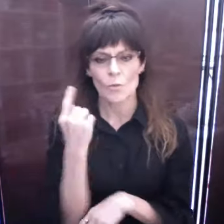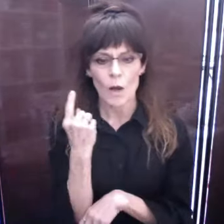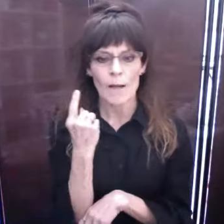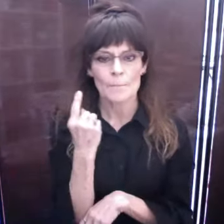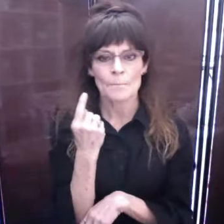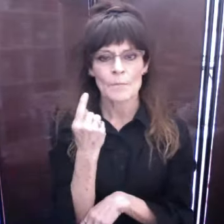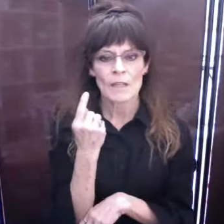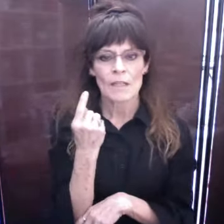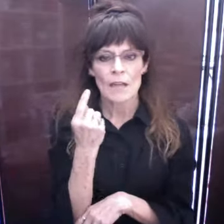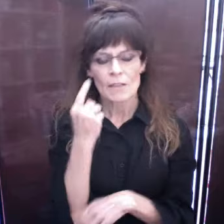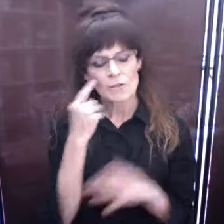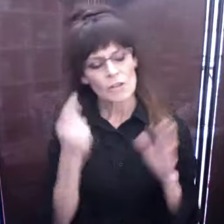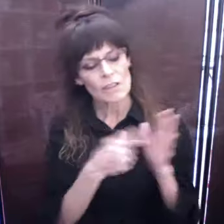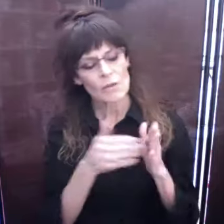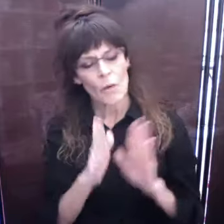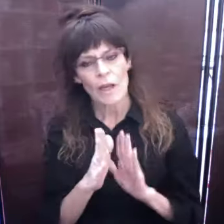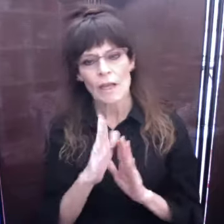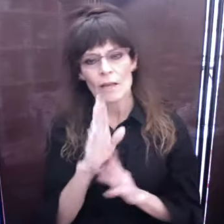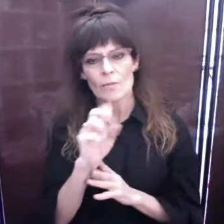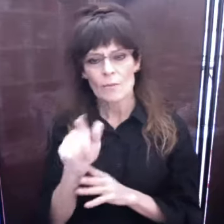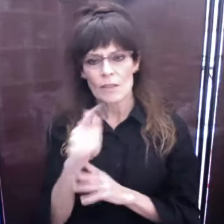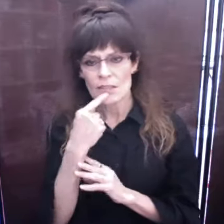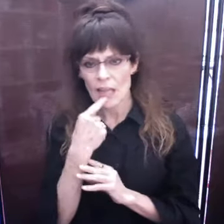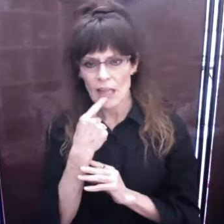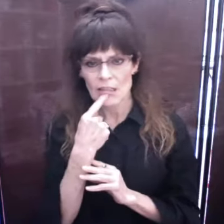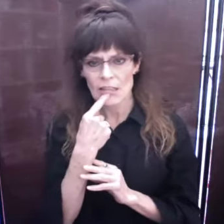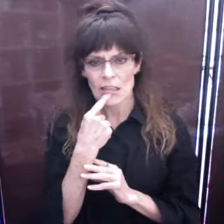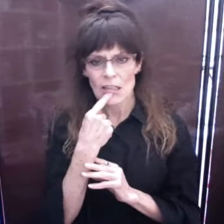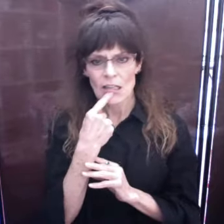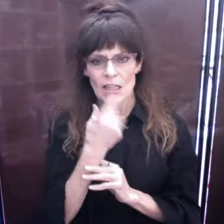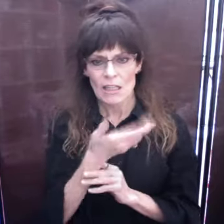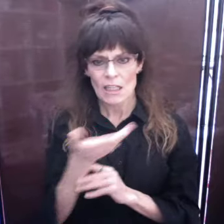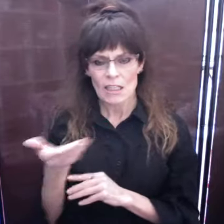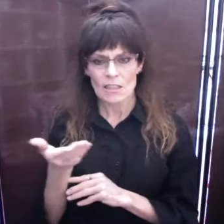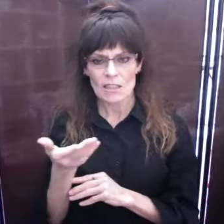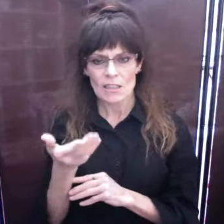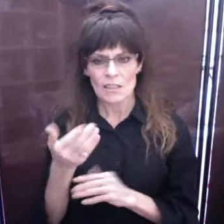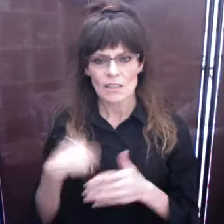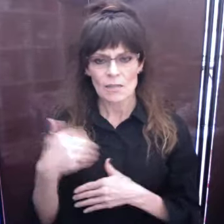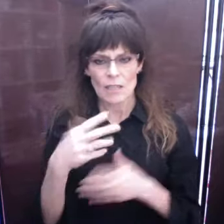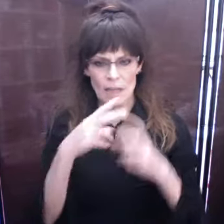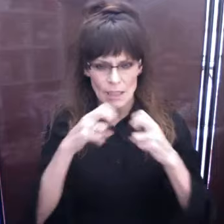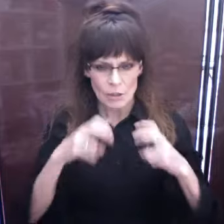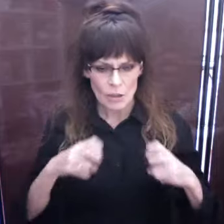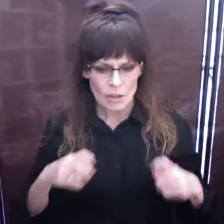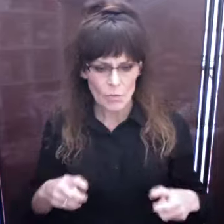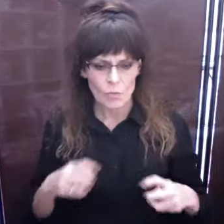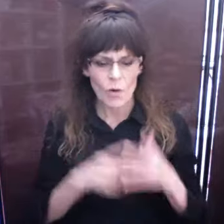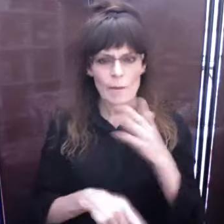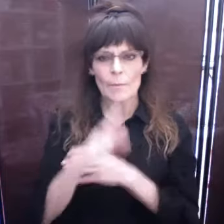look at the way Bill says things, and sometimes I look at the way what Bill didn't say, right? And so when